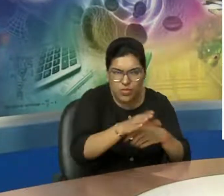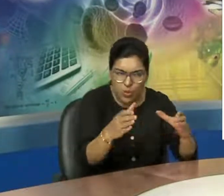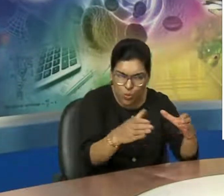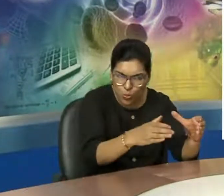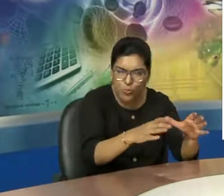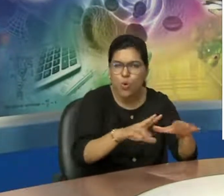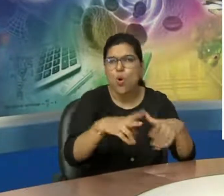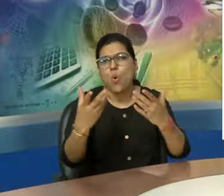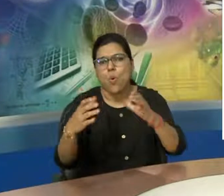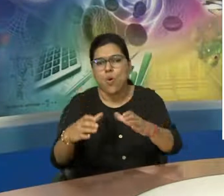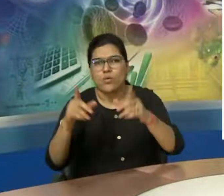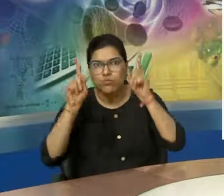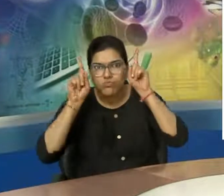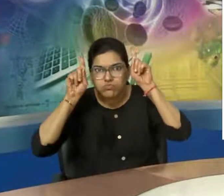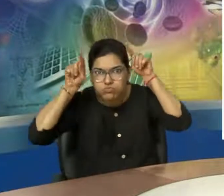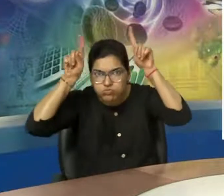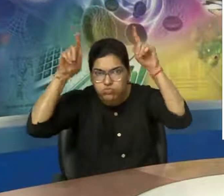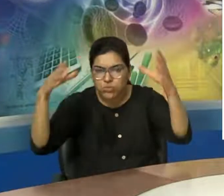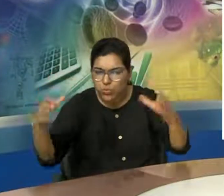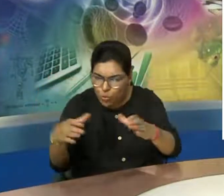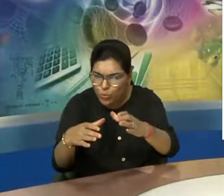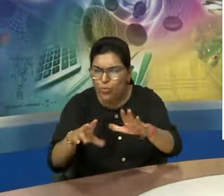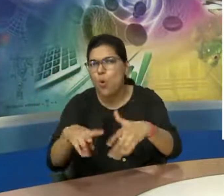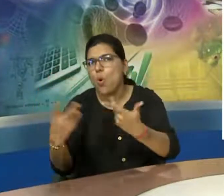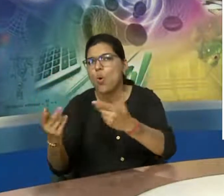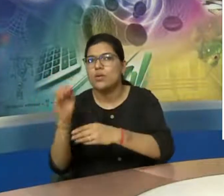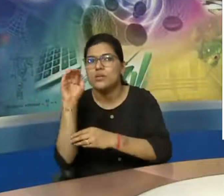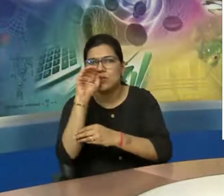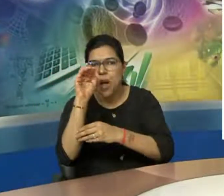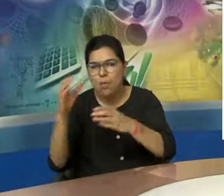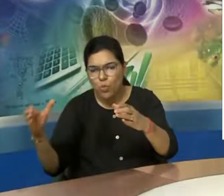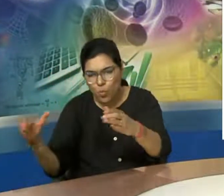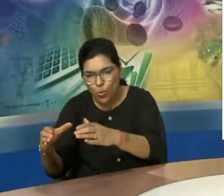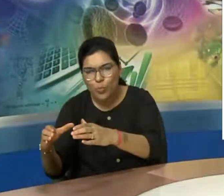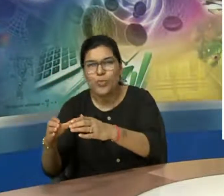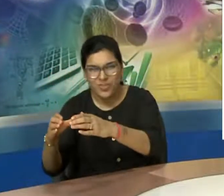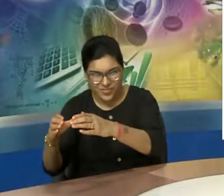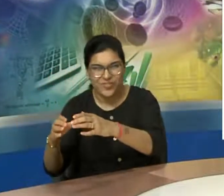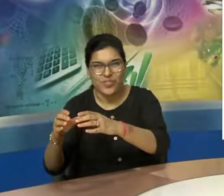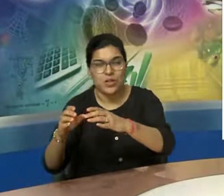or fixed place and interact with each other.